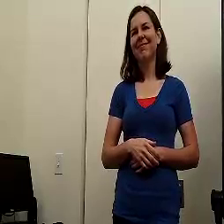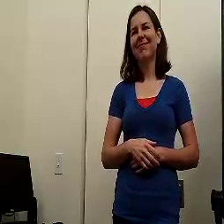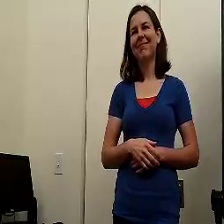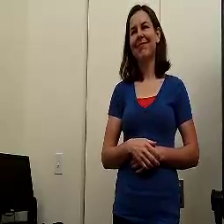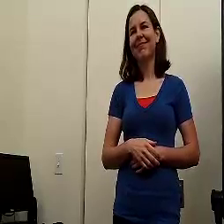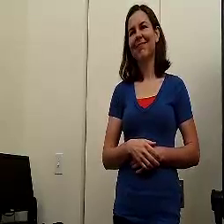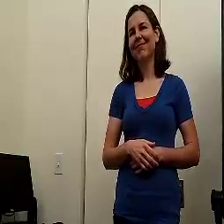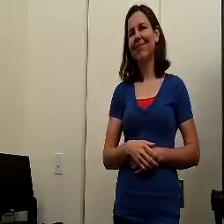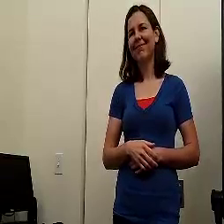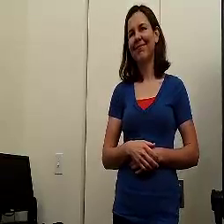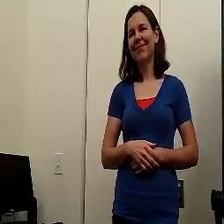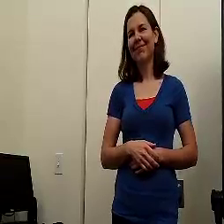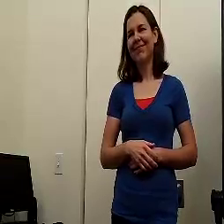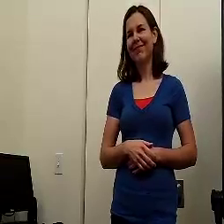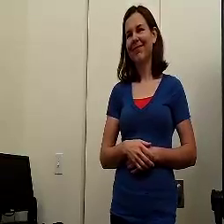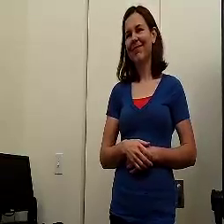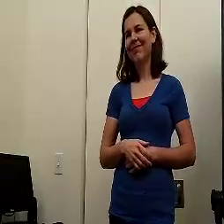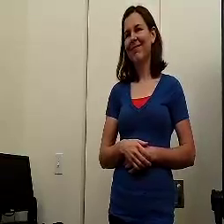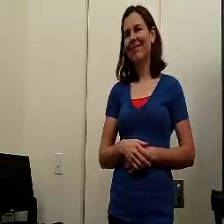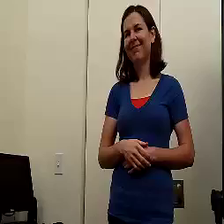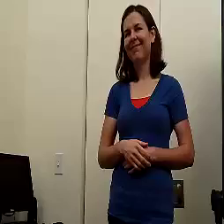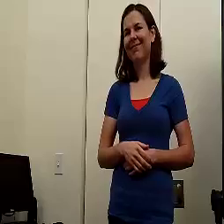If the first one was it right, my bitter?